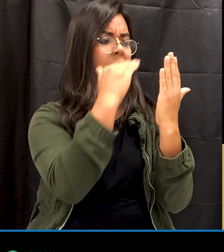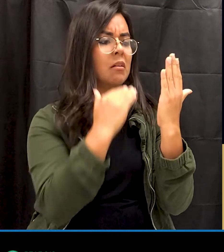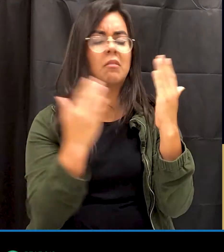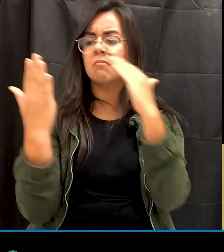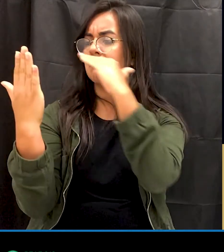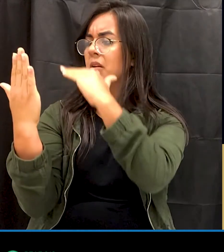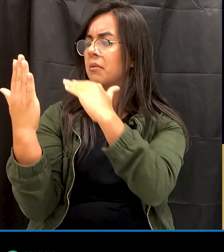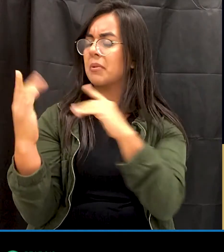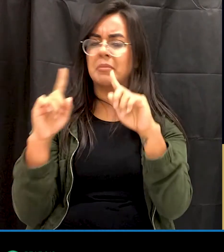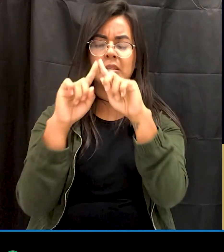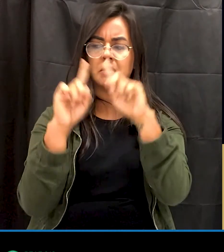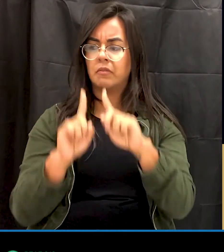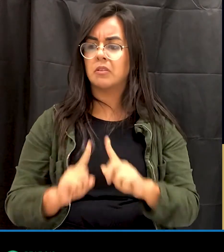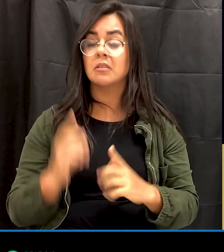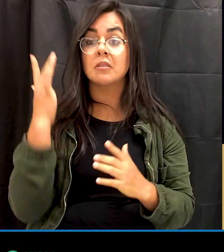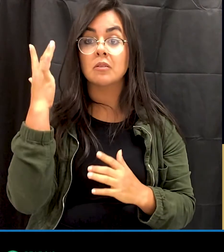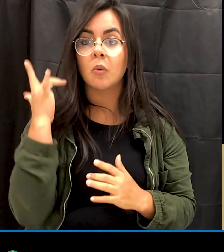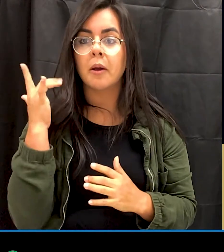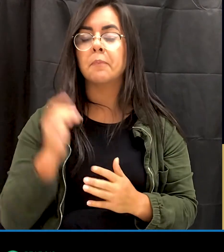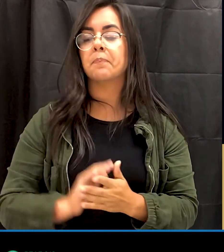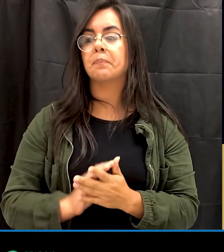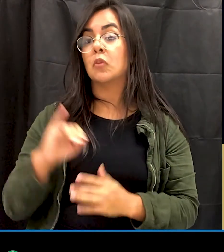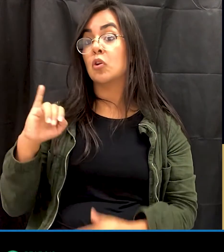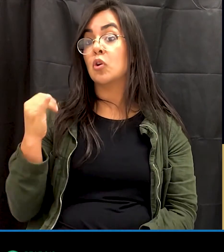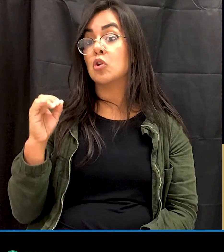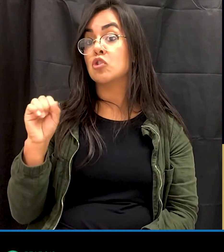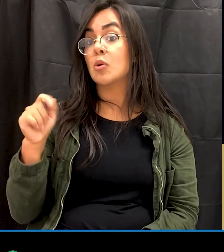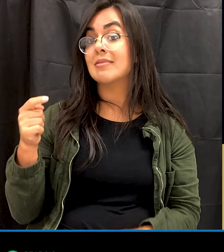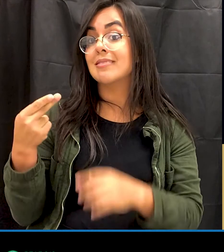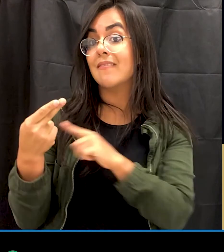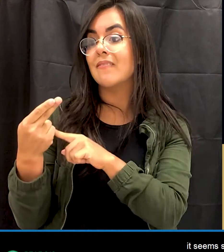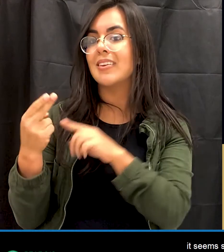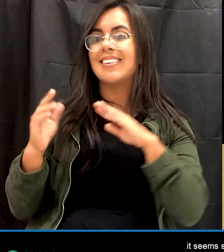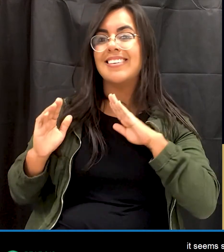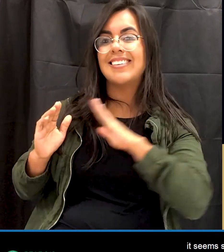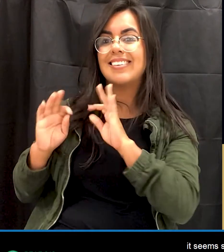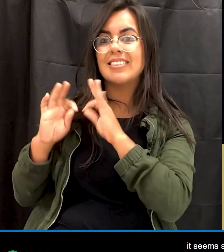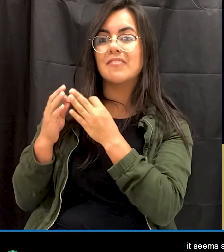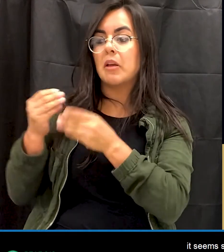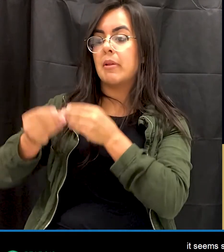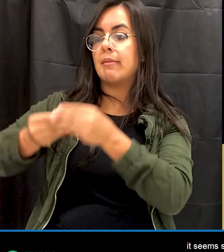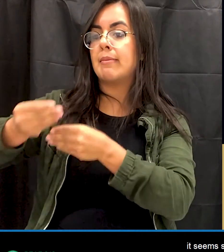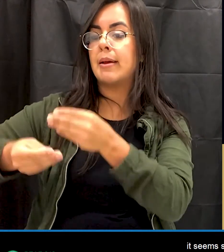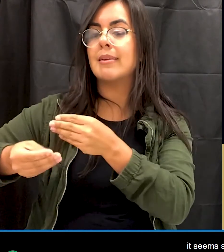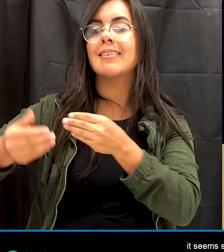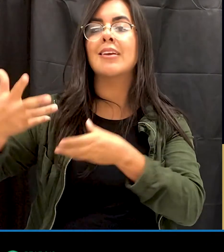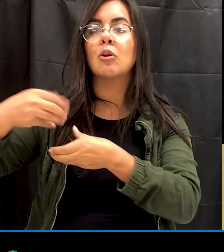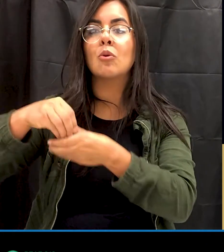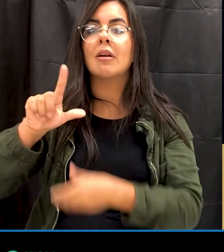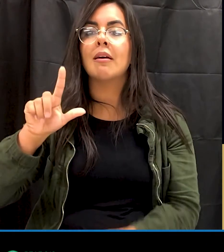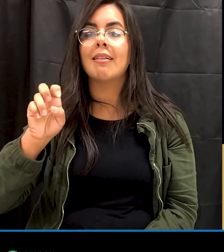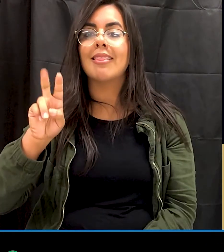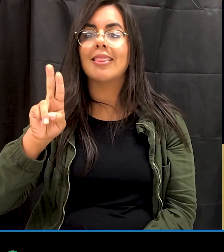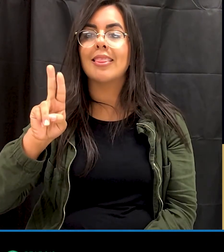is because in the lineage of Joseph, there was a Leverite marriage. And if you read the Old Testament, it seems somewhat of a strange regulation to us.